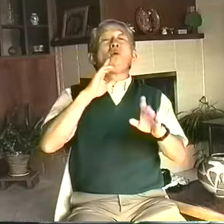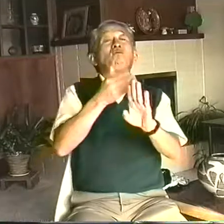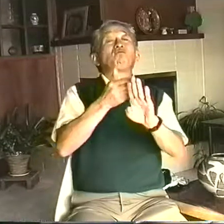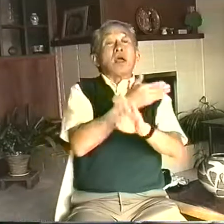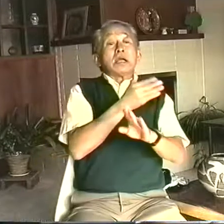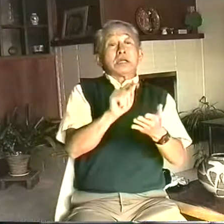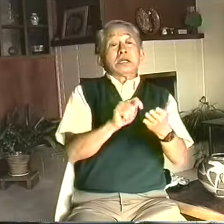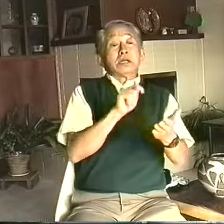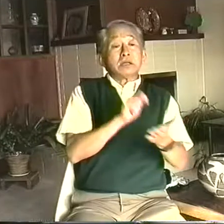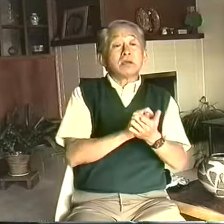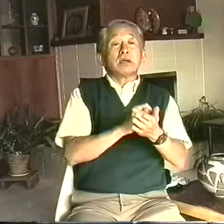class.